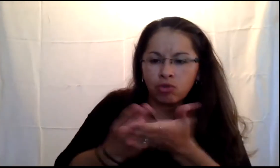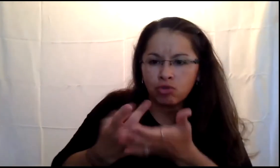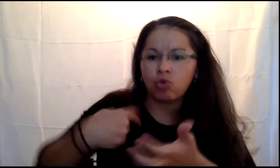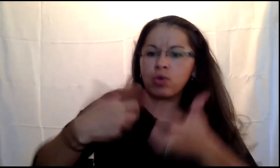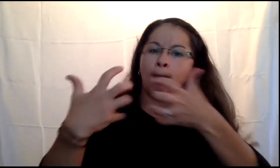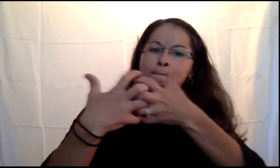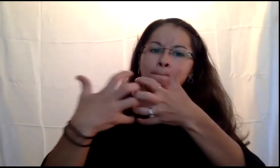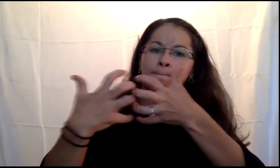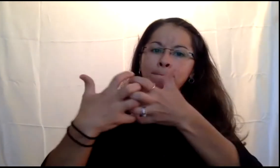journey.